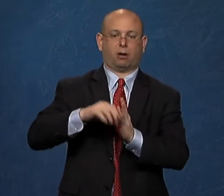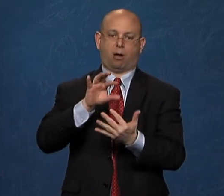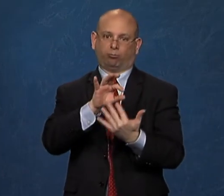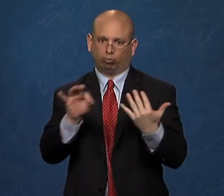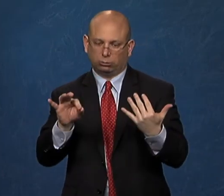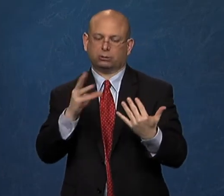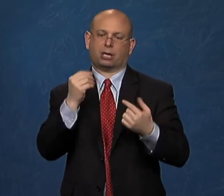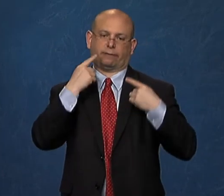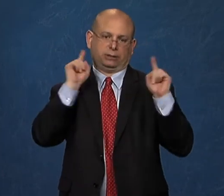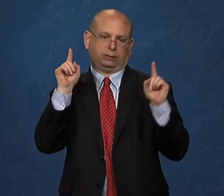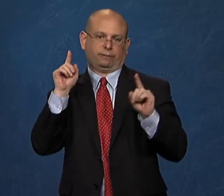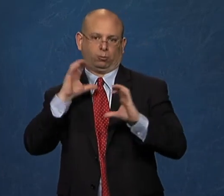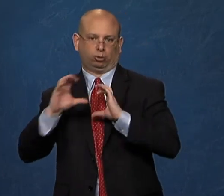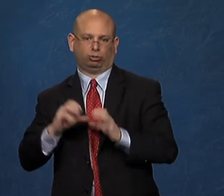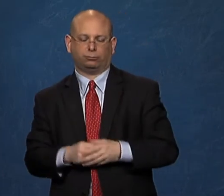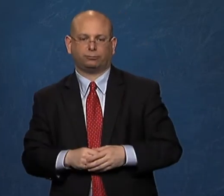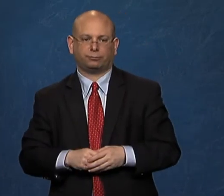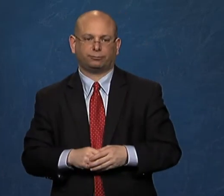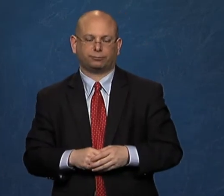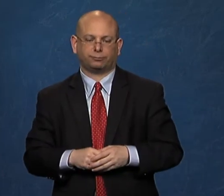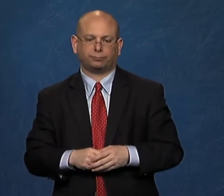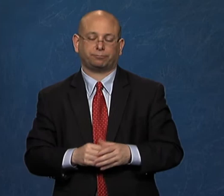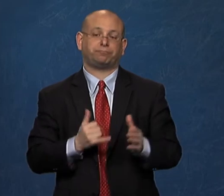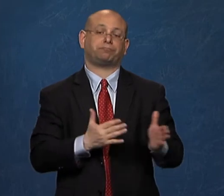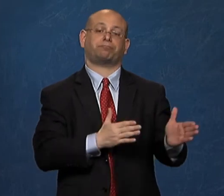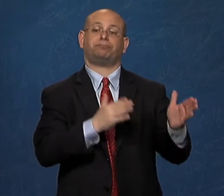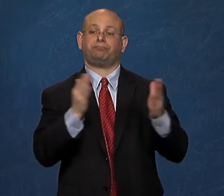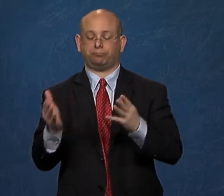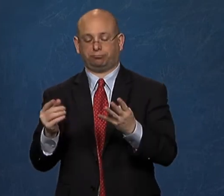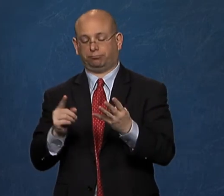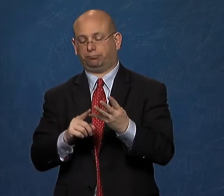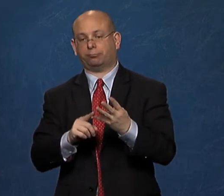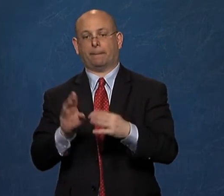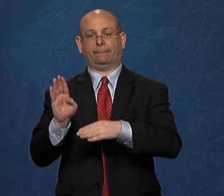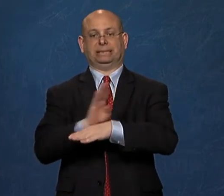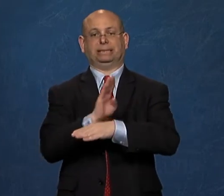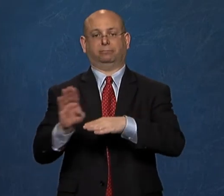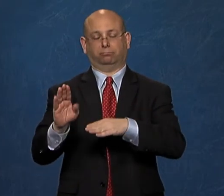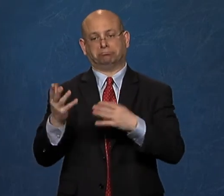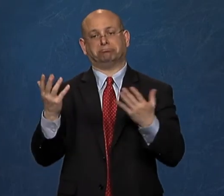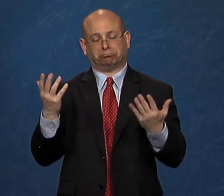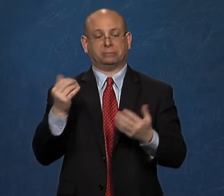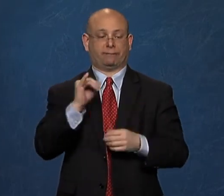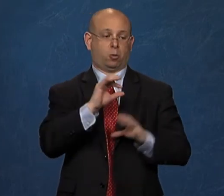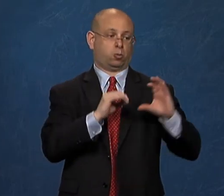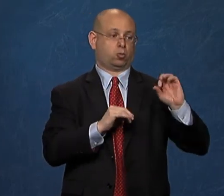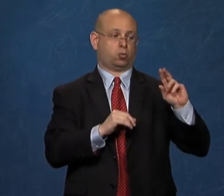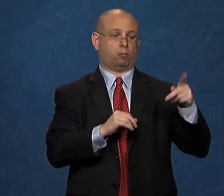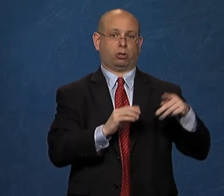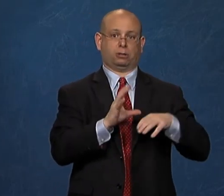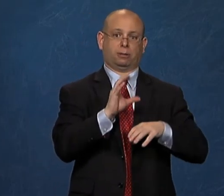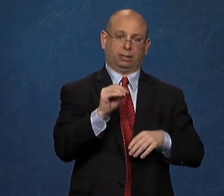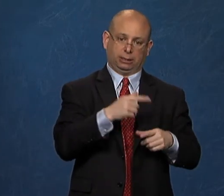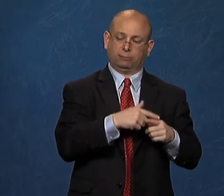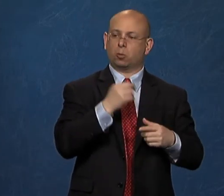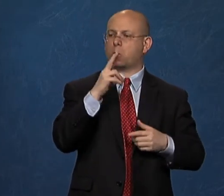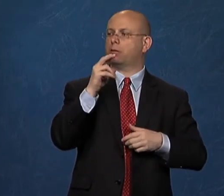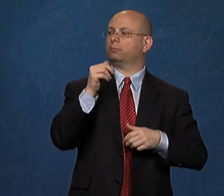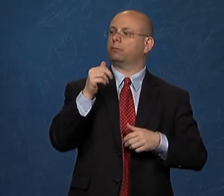and acceptable to both deaf person and hearing people involved, because that's what we're always getting at is the most effective communication. In the business world, if we're